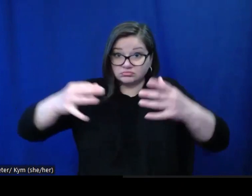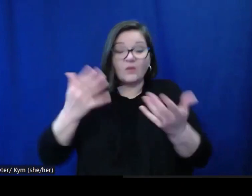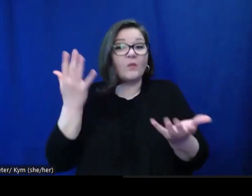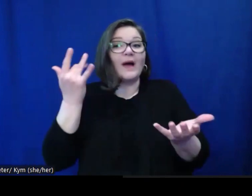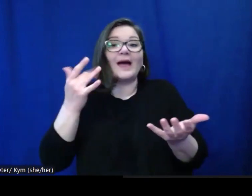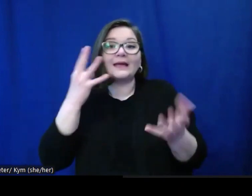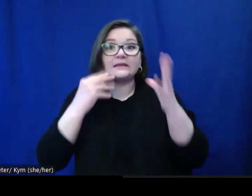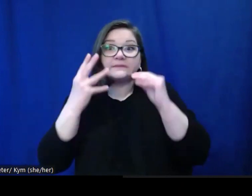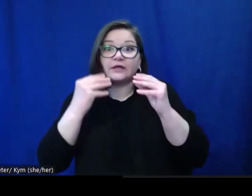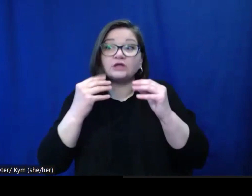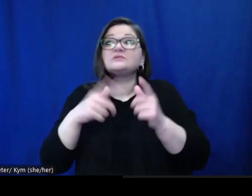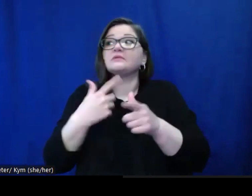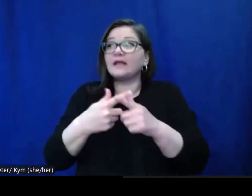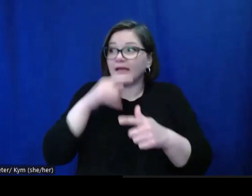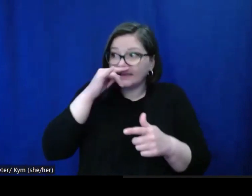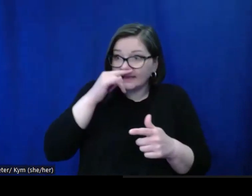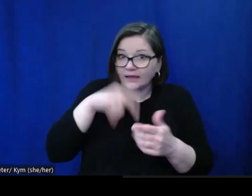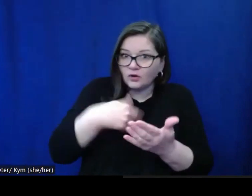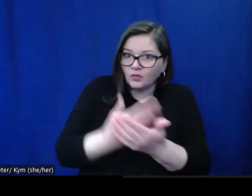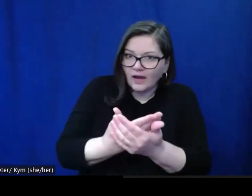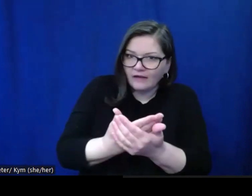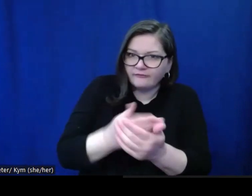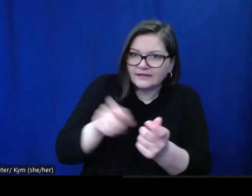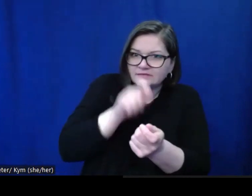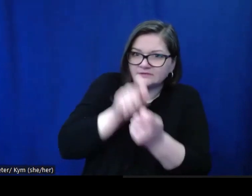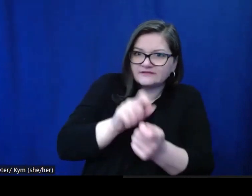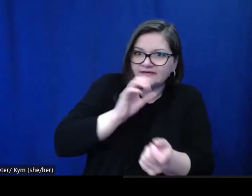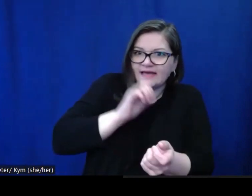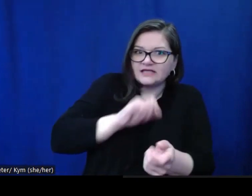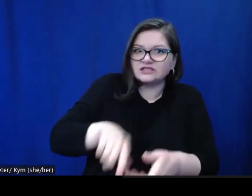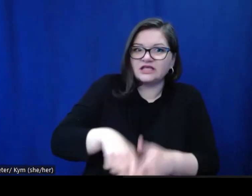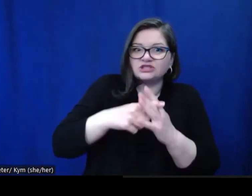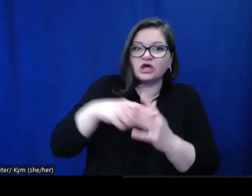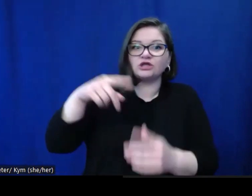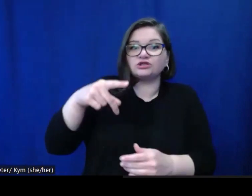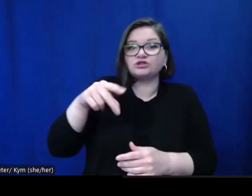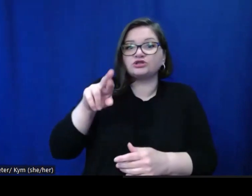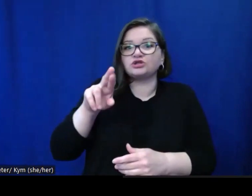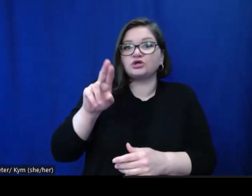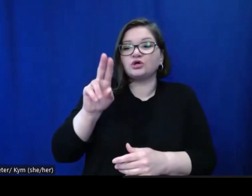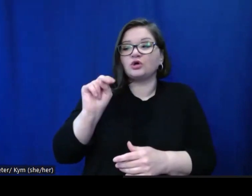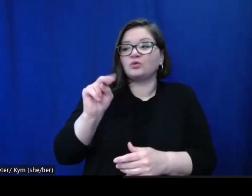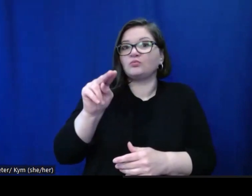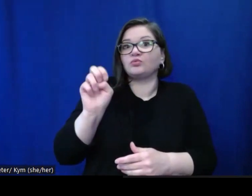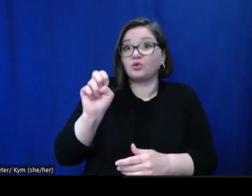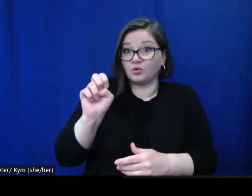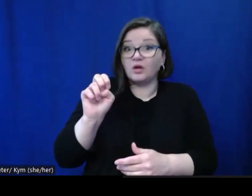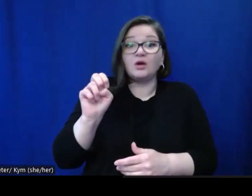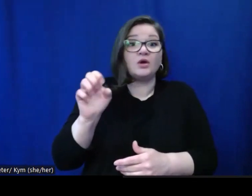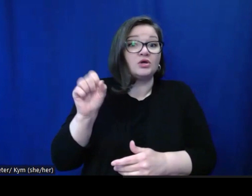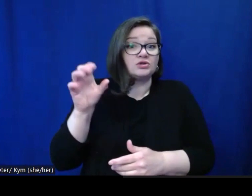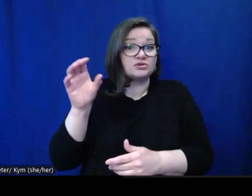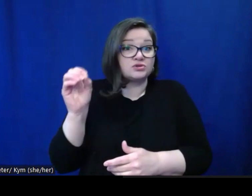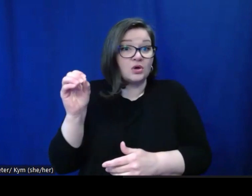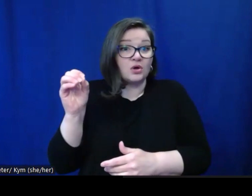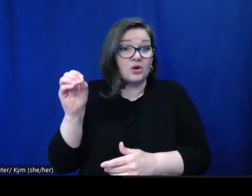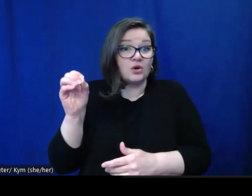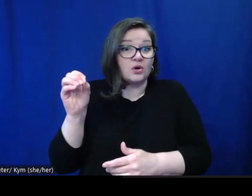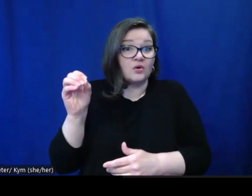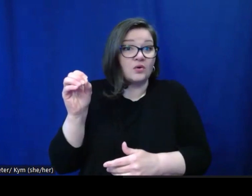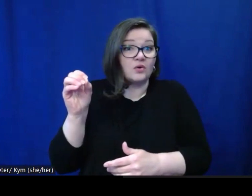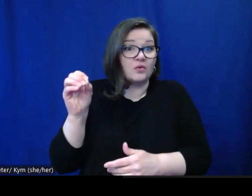certain age, they start to prune. So without experiences, the child doesn't multiply the neurons that they